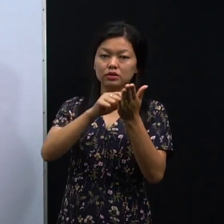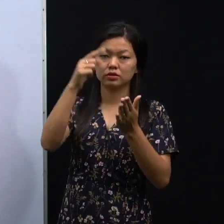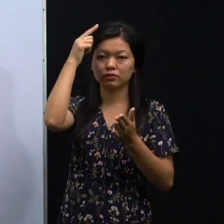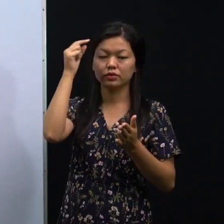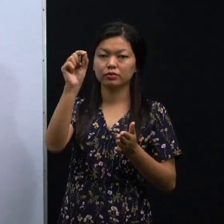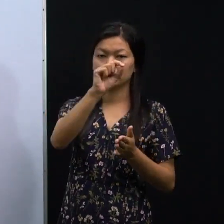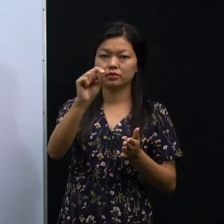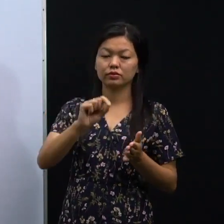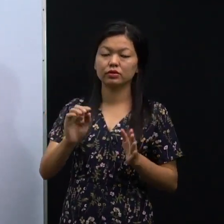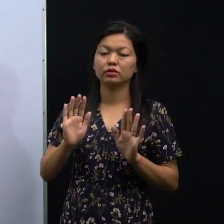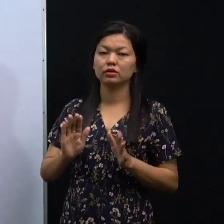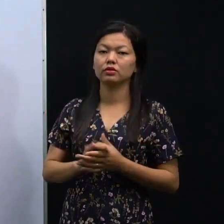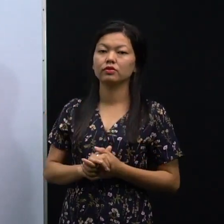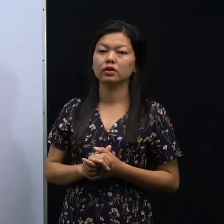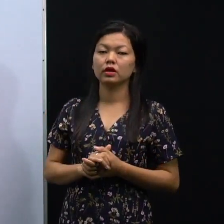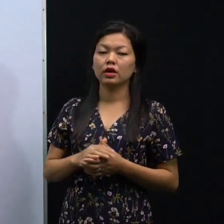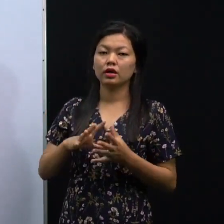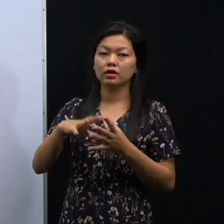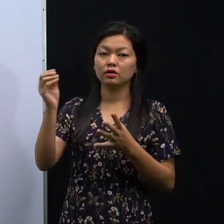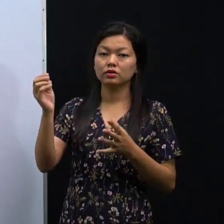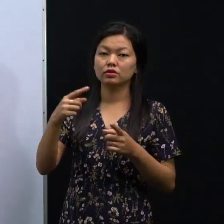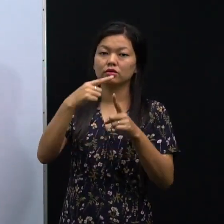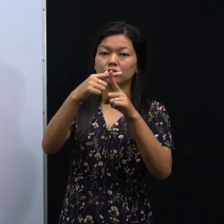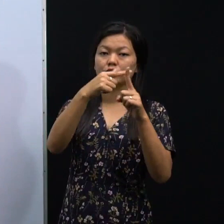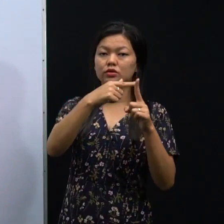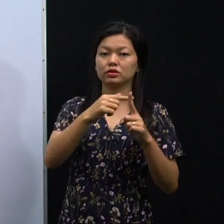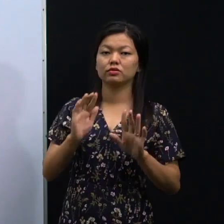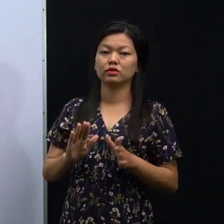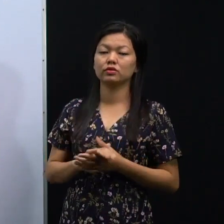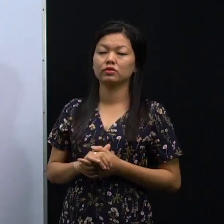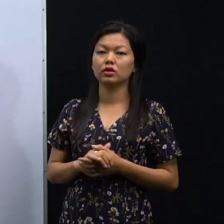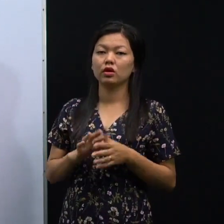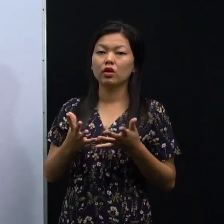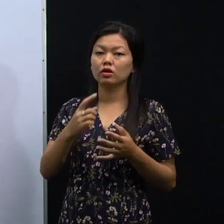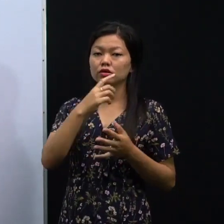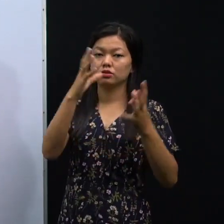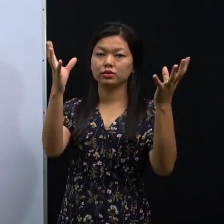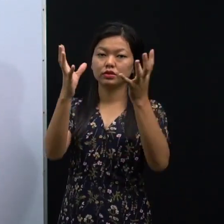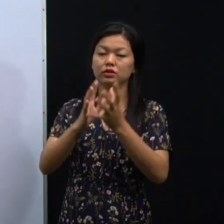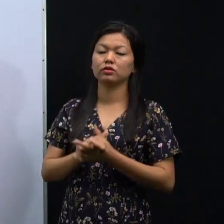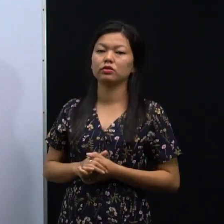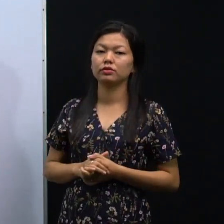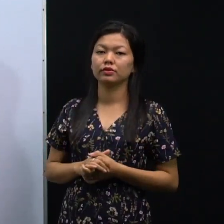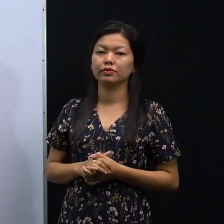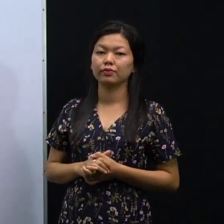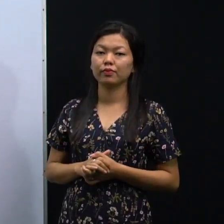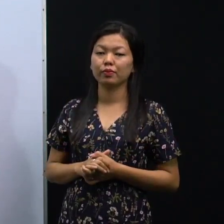the other one, the sphere, the whole sphere is a positive sphere, clear? Or we'll say a cloud. Now